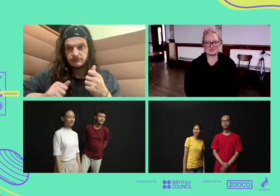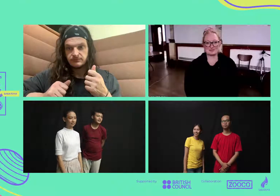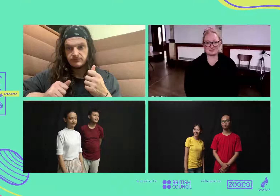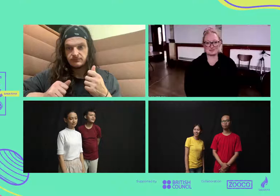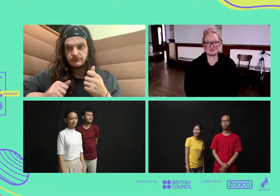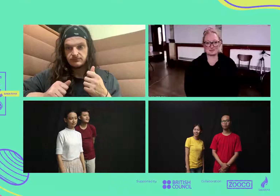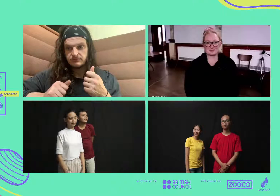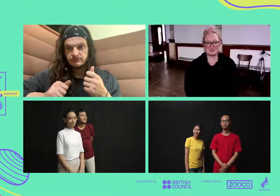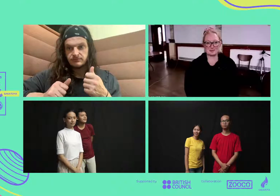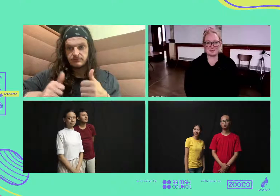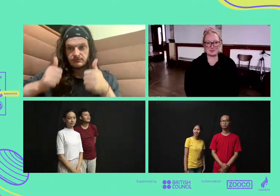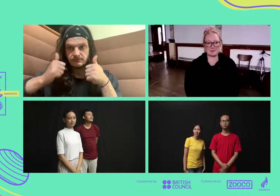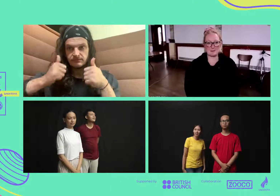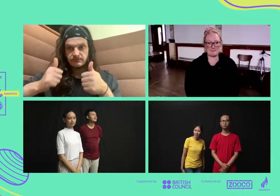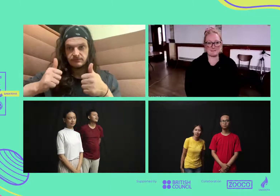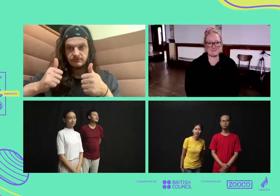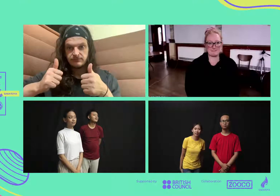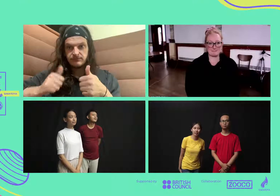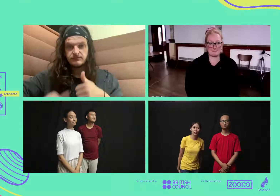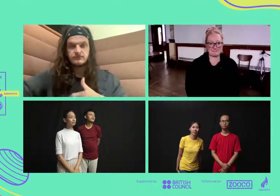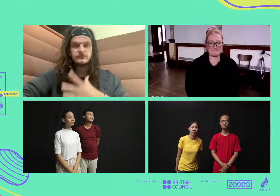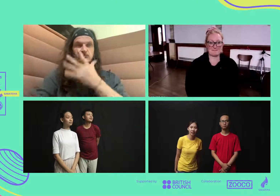us.